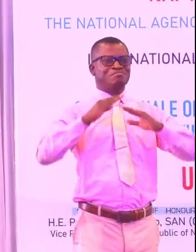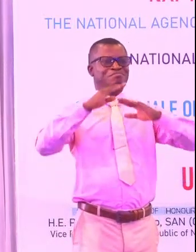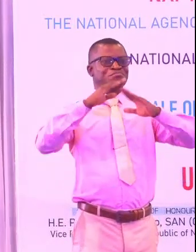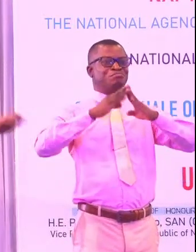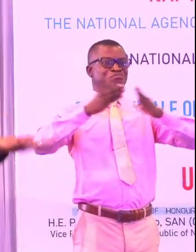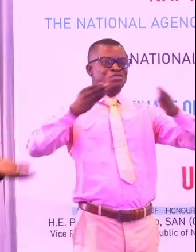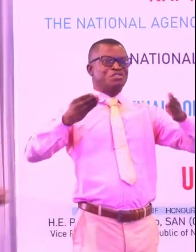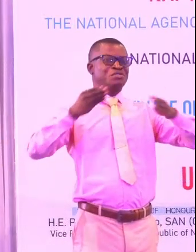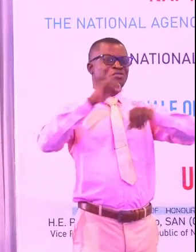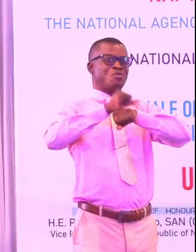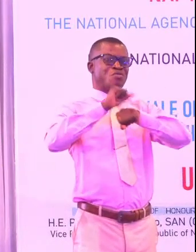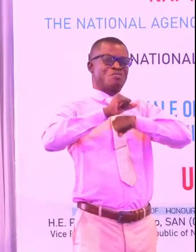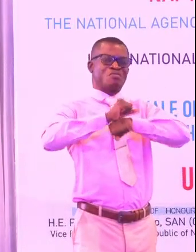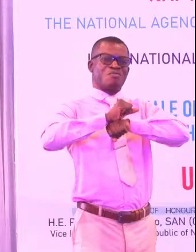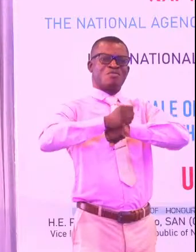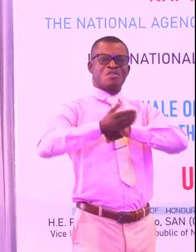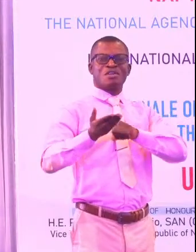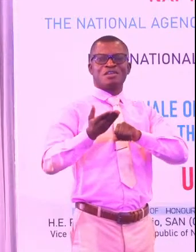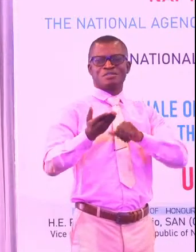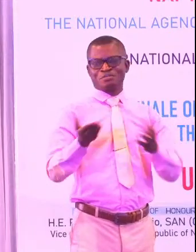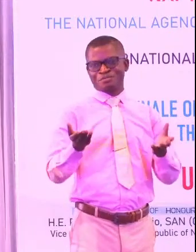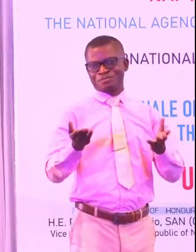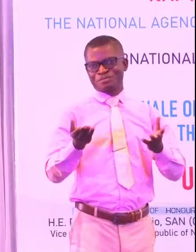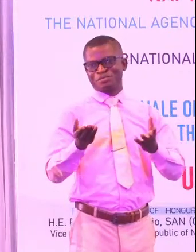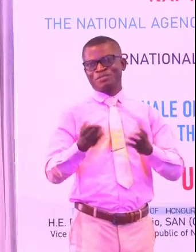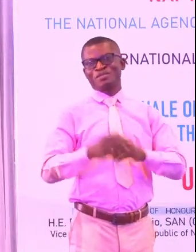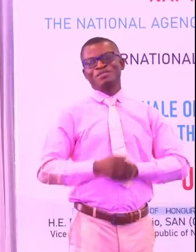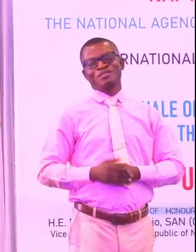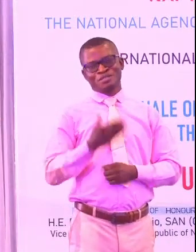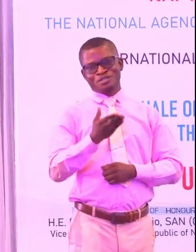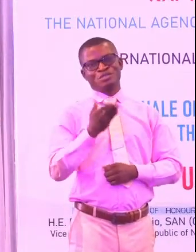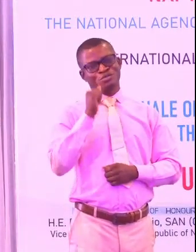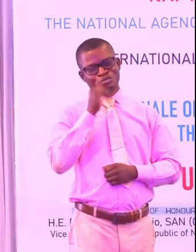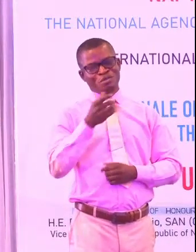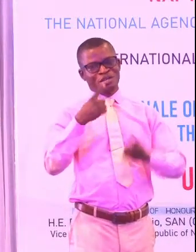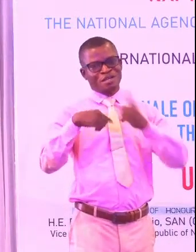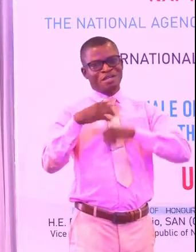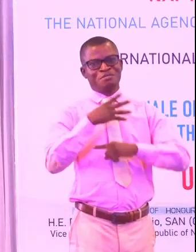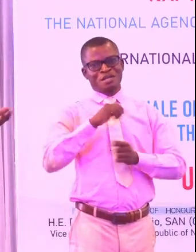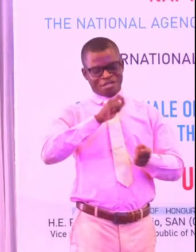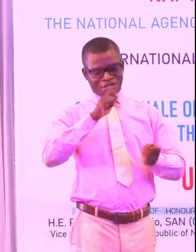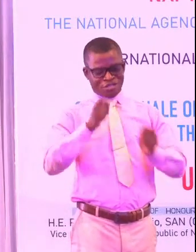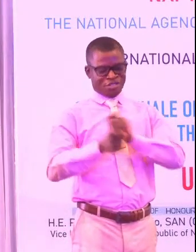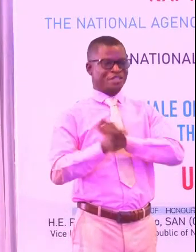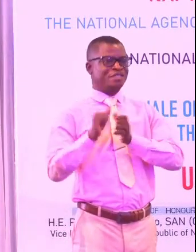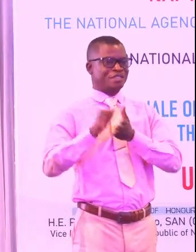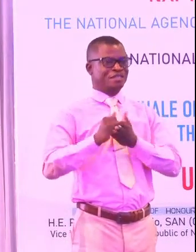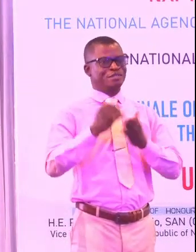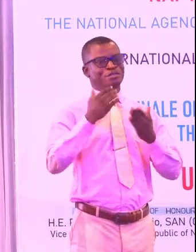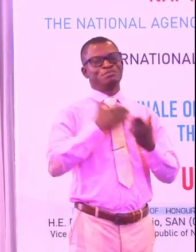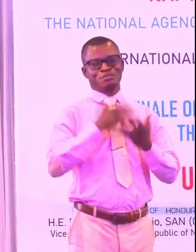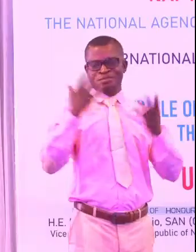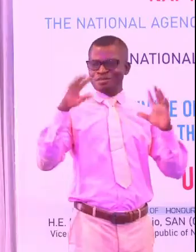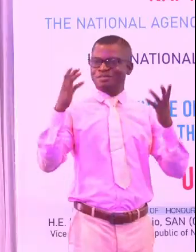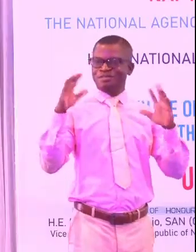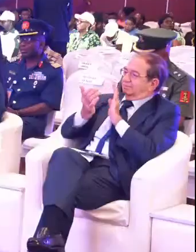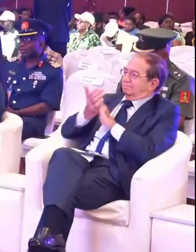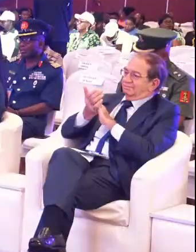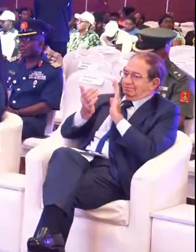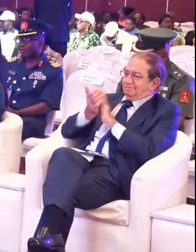thought it was a roundabout to nowhere. But this woman came and revived that fountain. Please put your hands together for her.